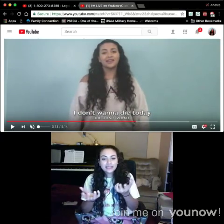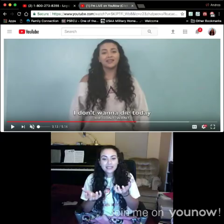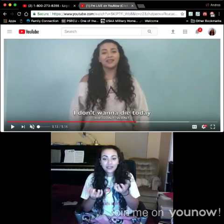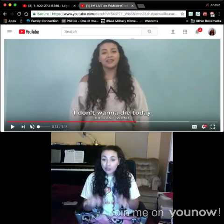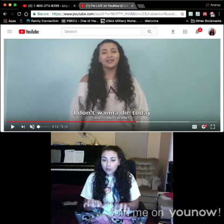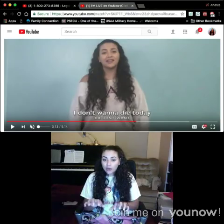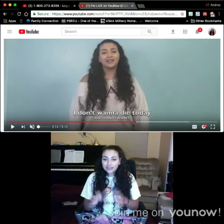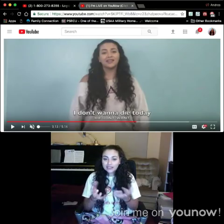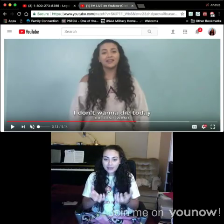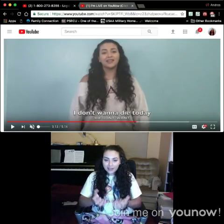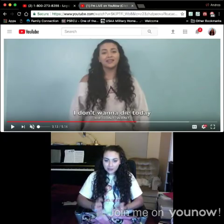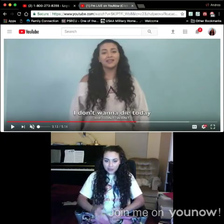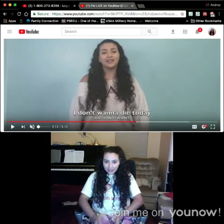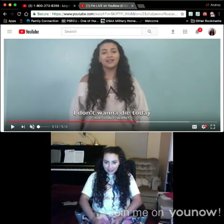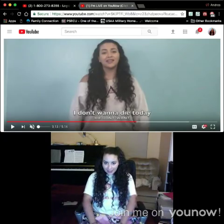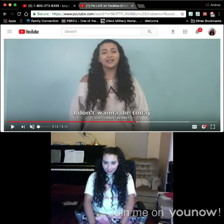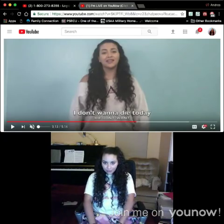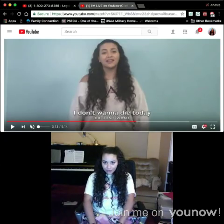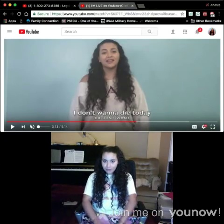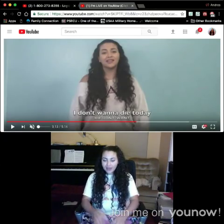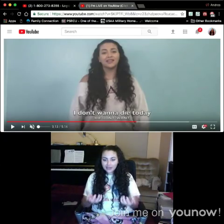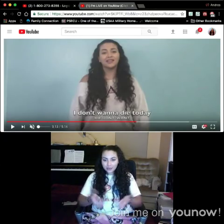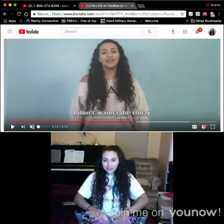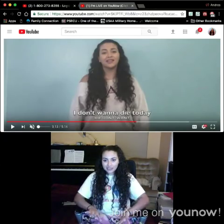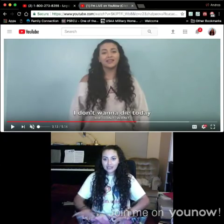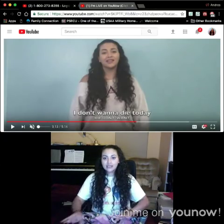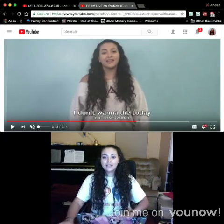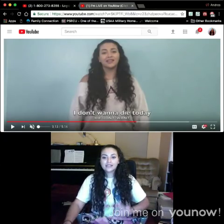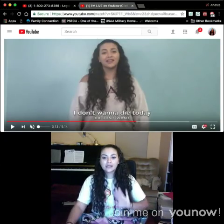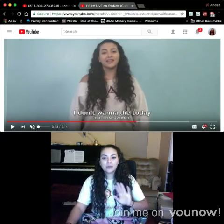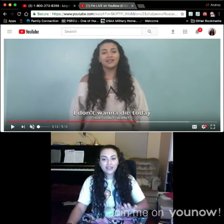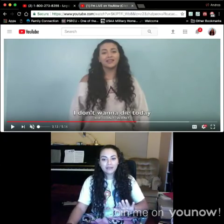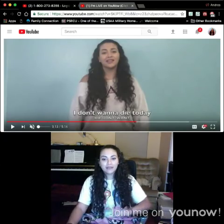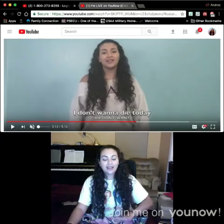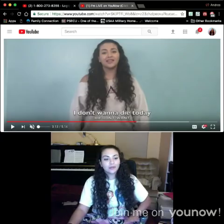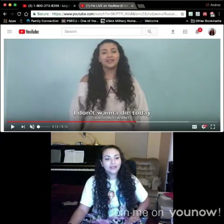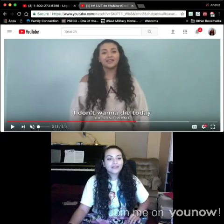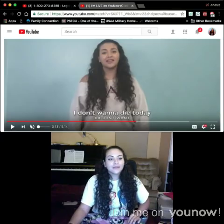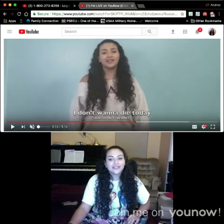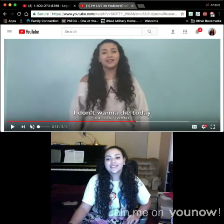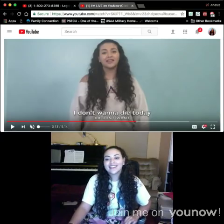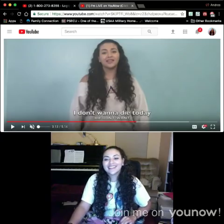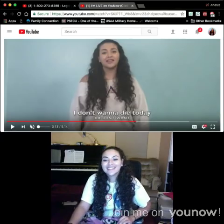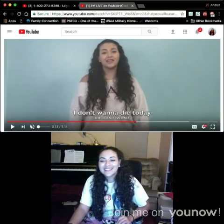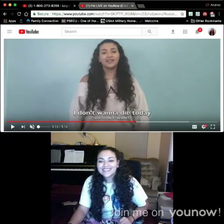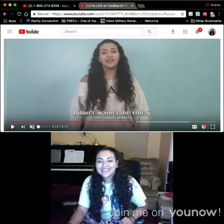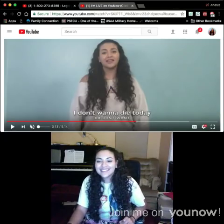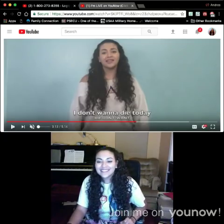that I signed don't want because my hands went like out of frame as they were twisting. So be careful of that. Don't make the same mistakes as I